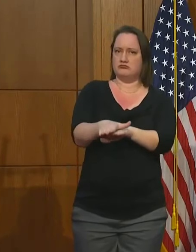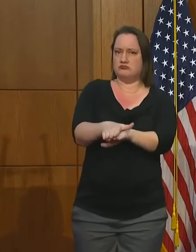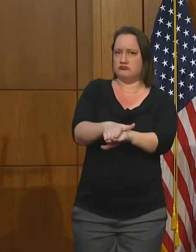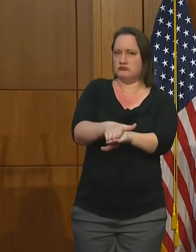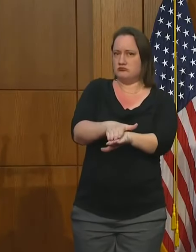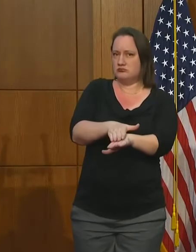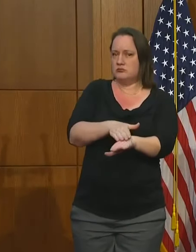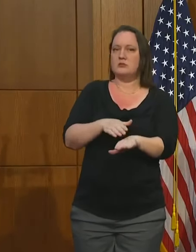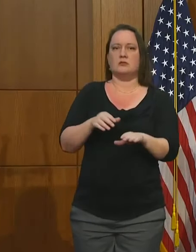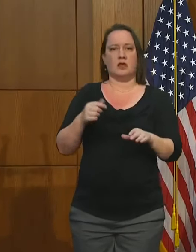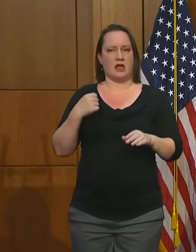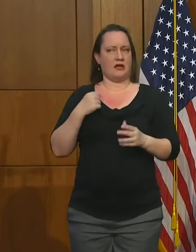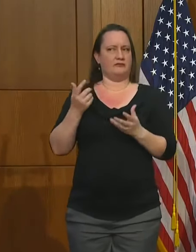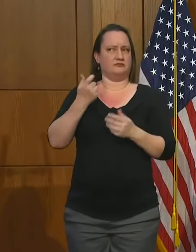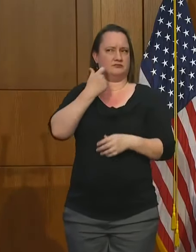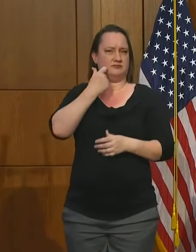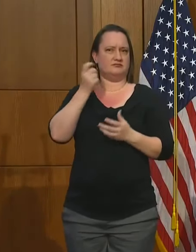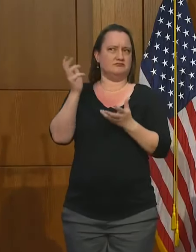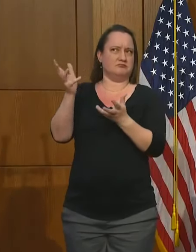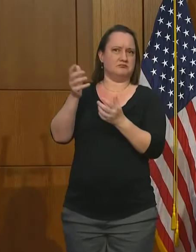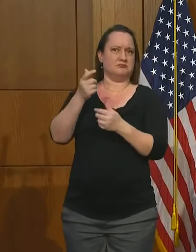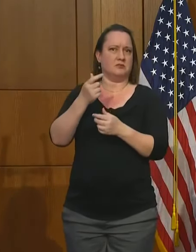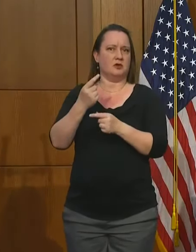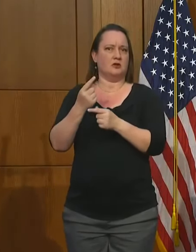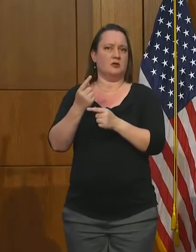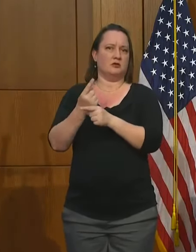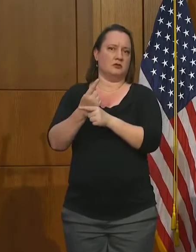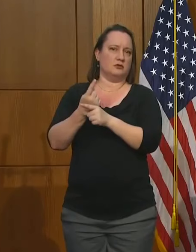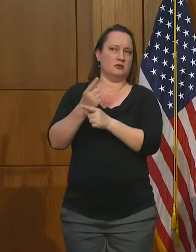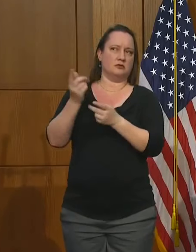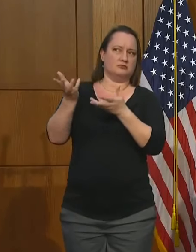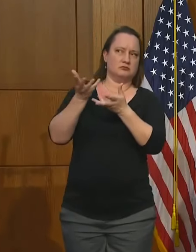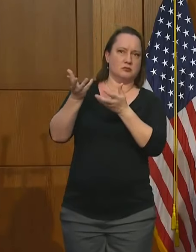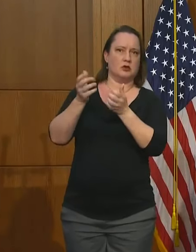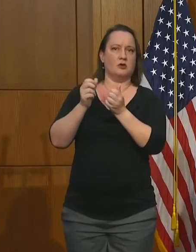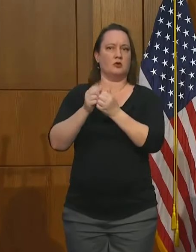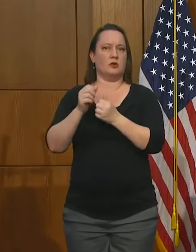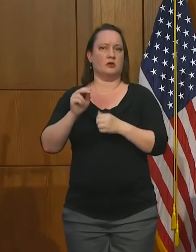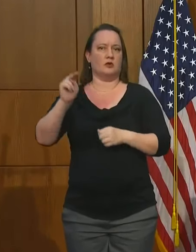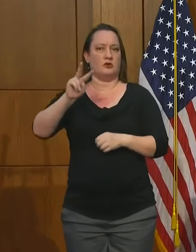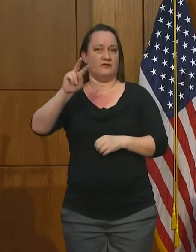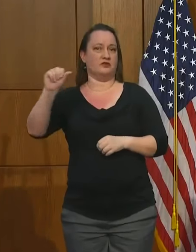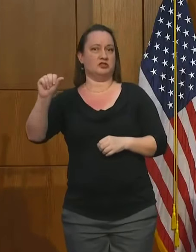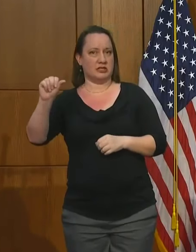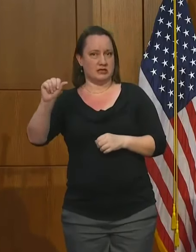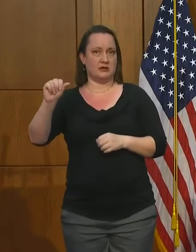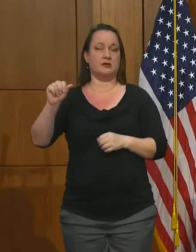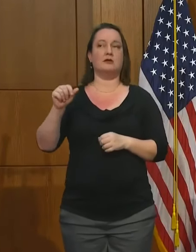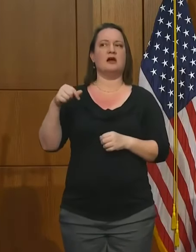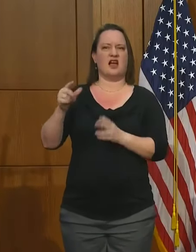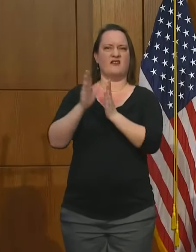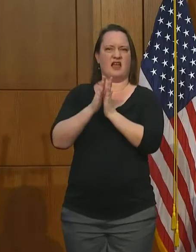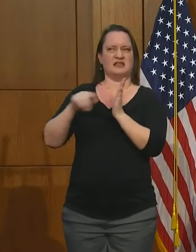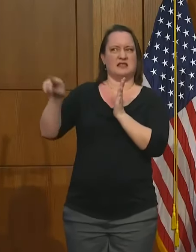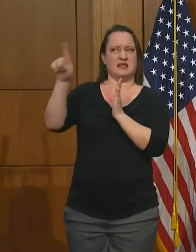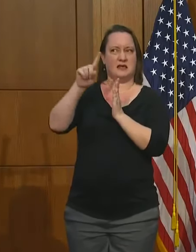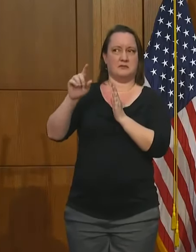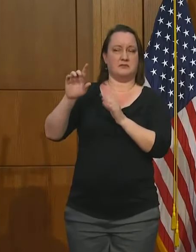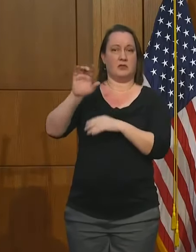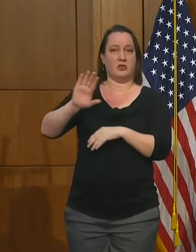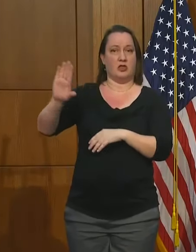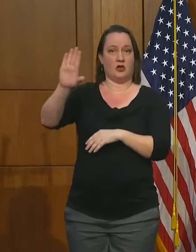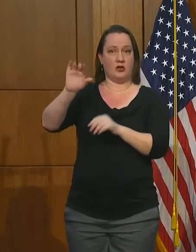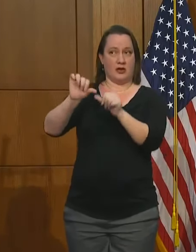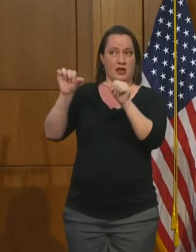about this very issue. I asked them to send us a formal letter outlining that they are unified